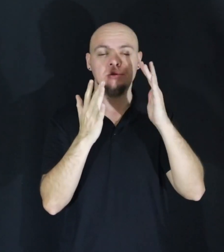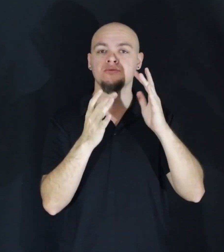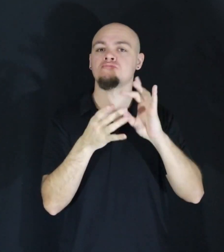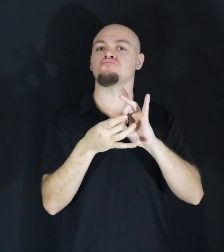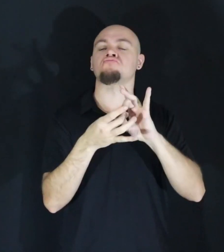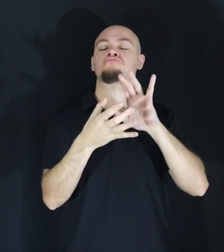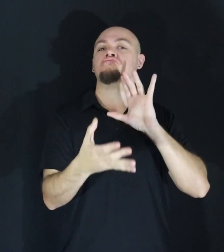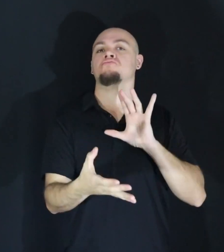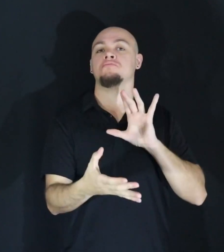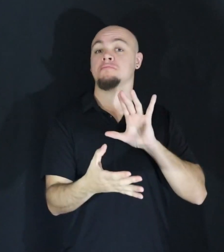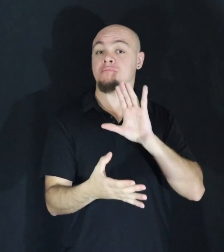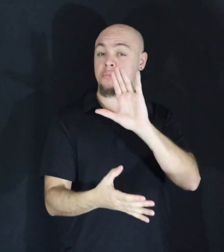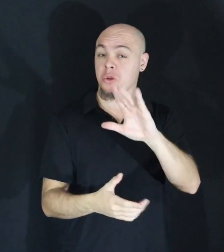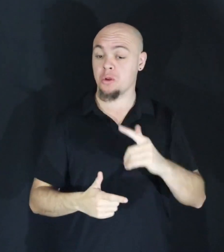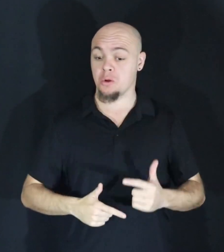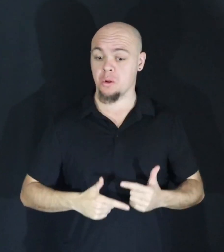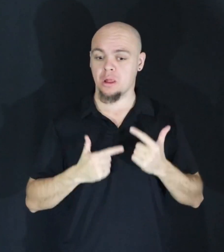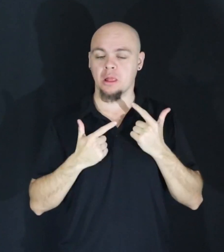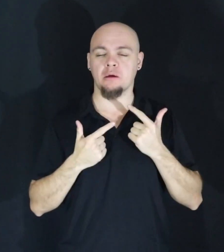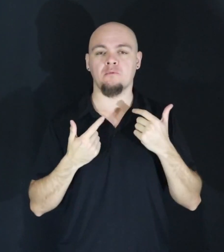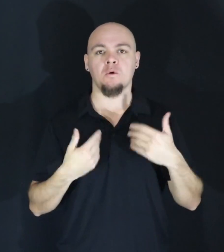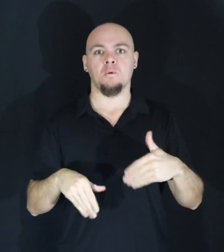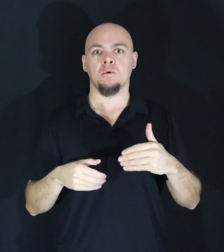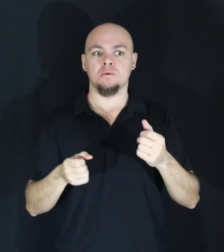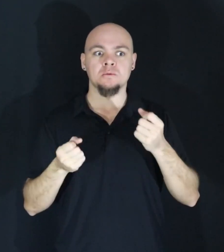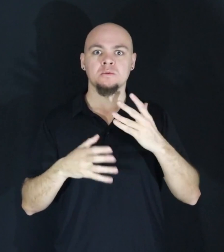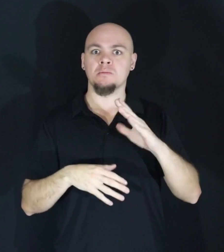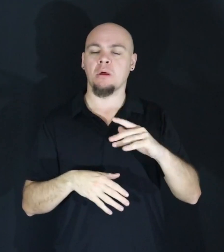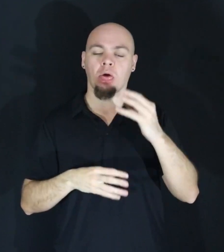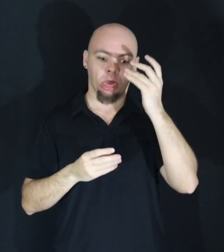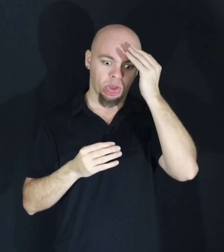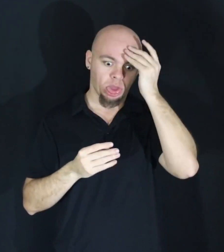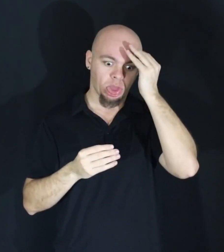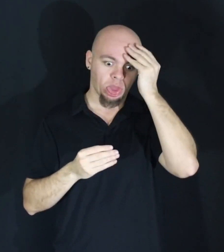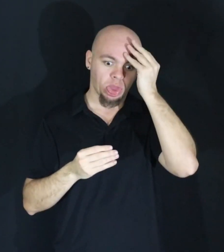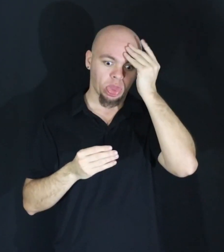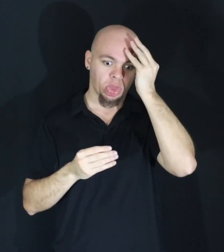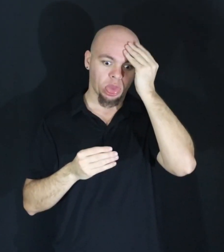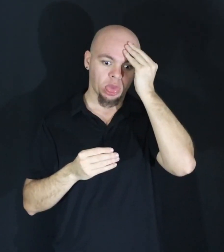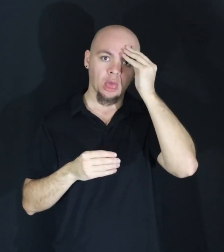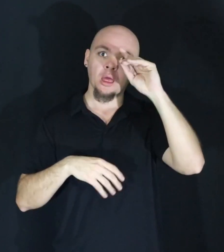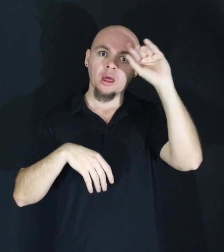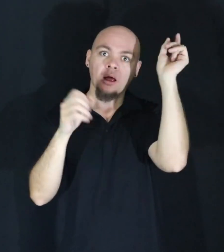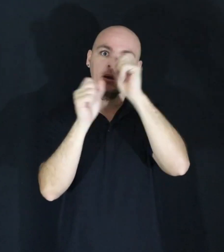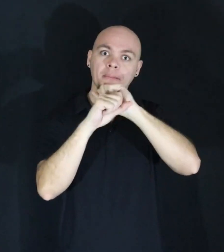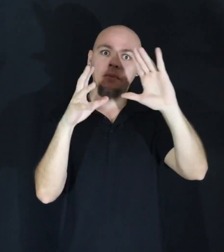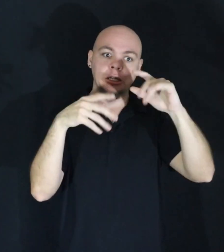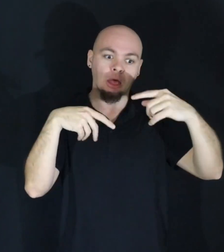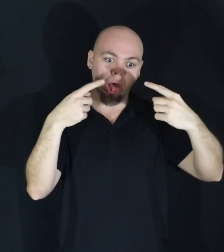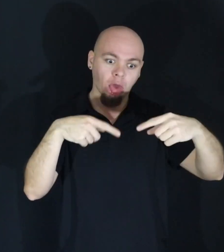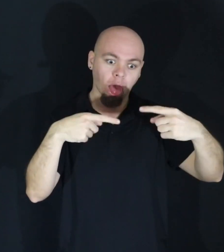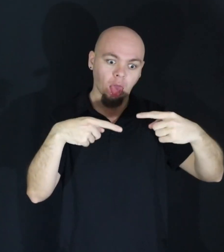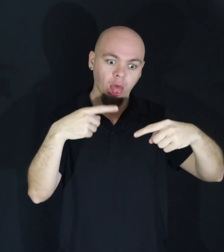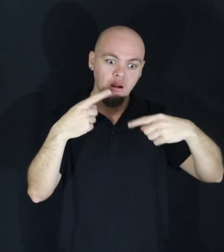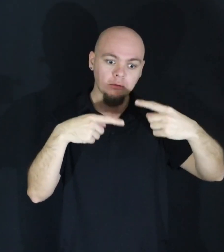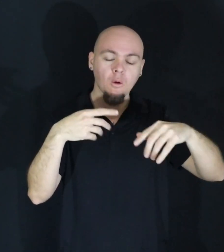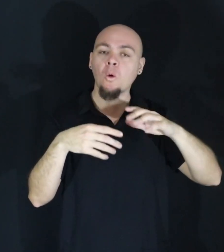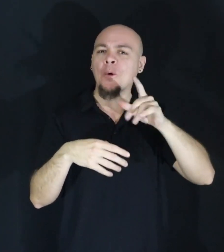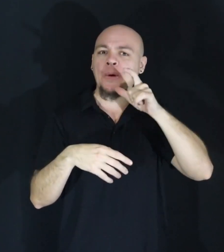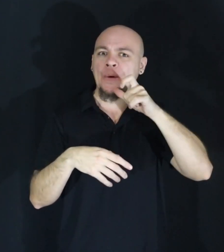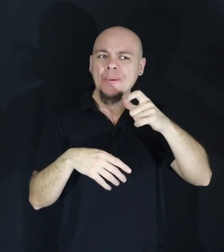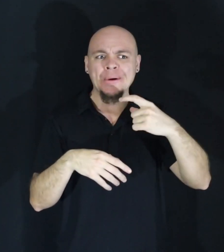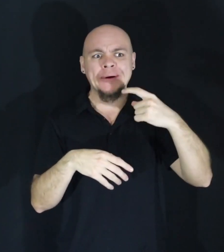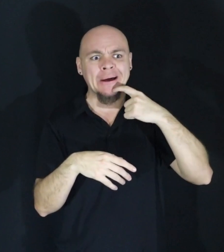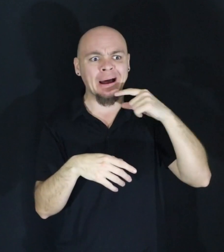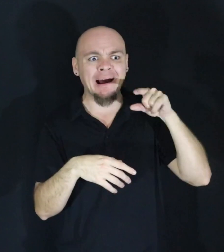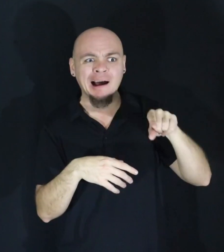Imagine how much of your life is spent inside your head, playing imaginary arguments, worrying about who said